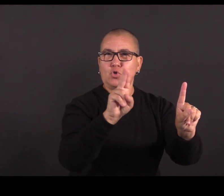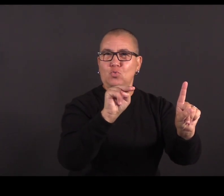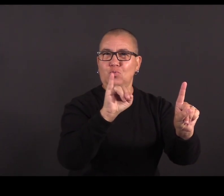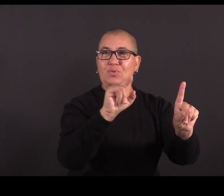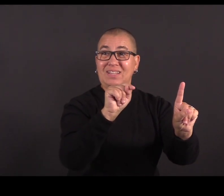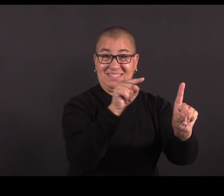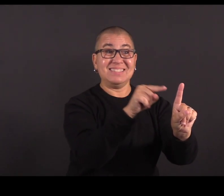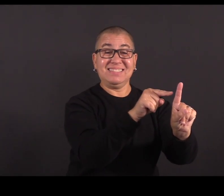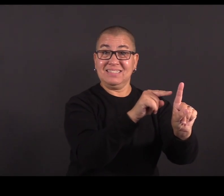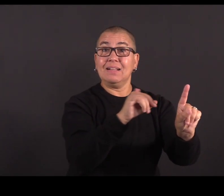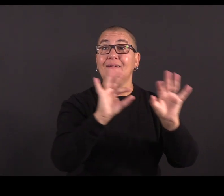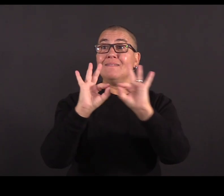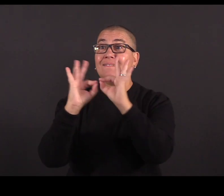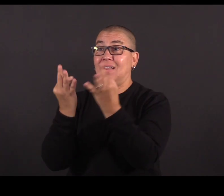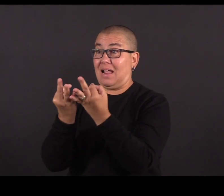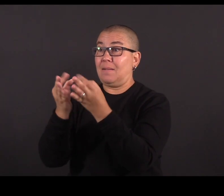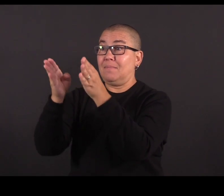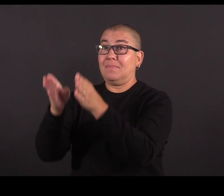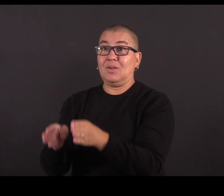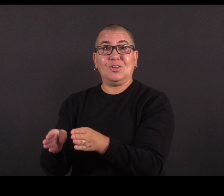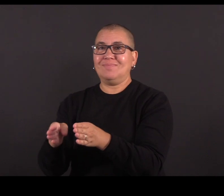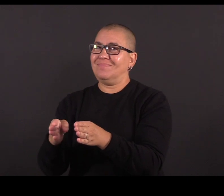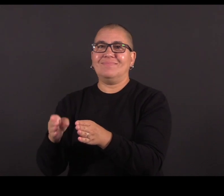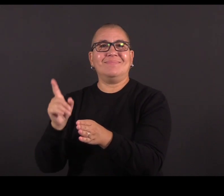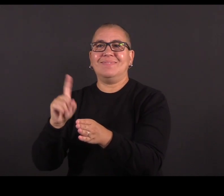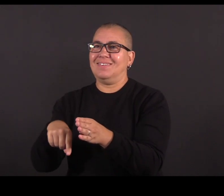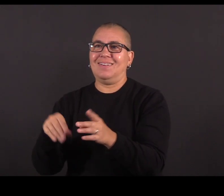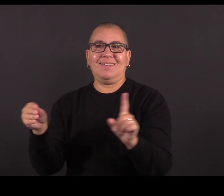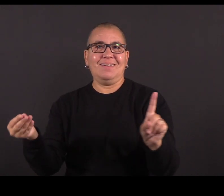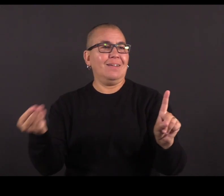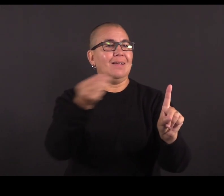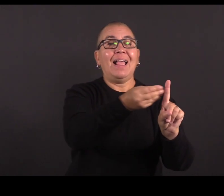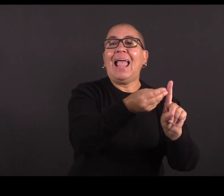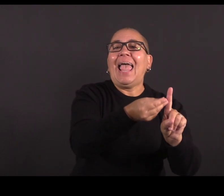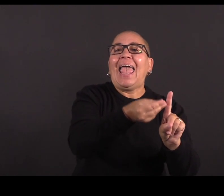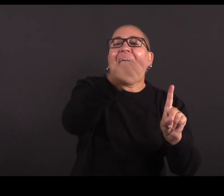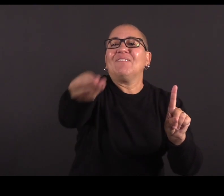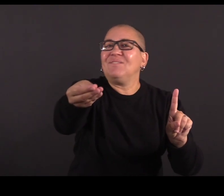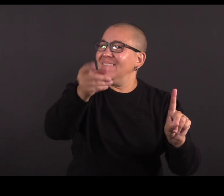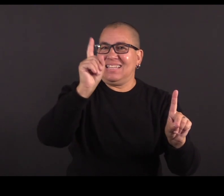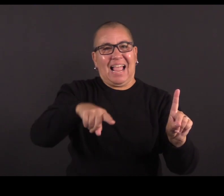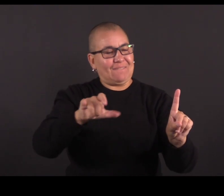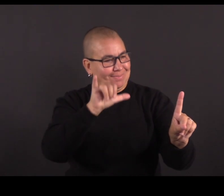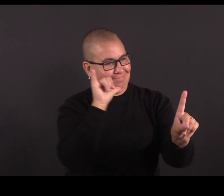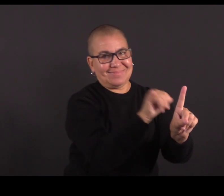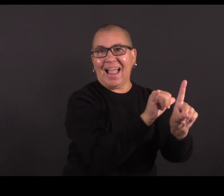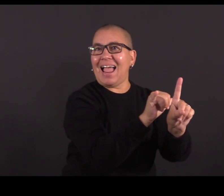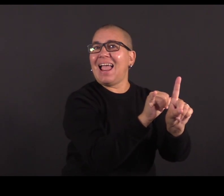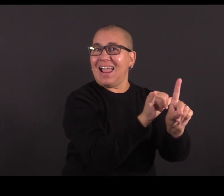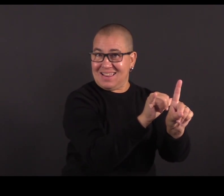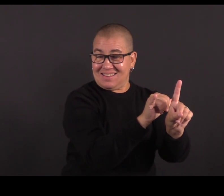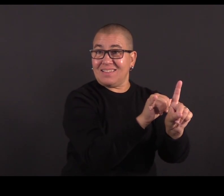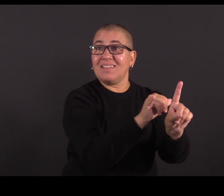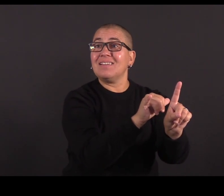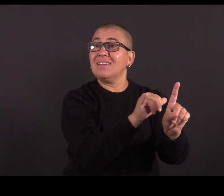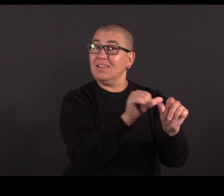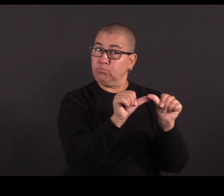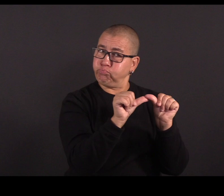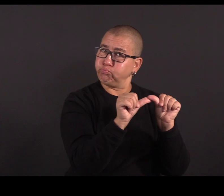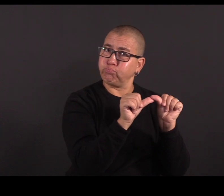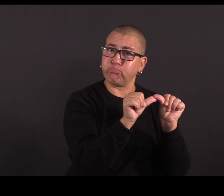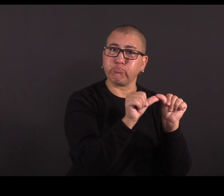them if they move, but they can stay indefinitely and if they meet their lease requirements.